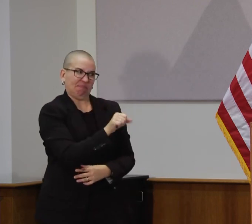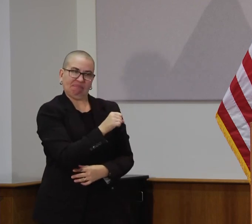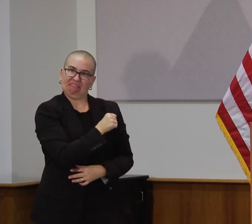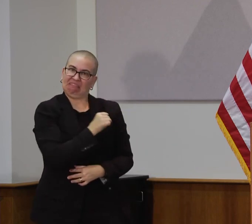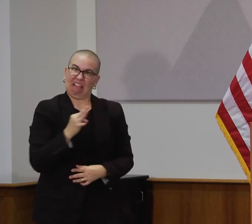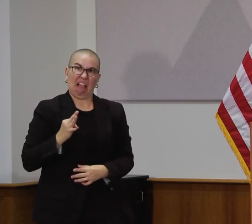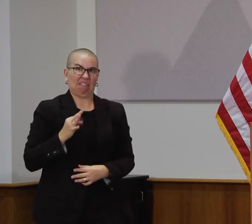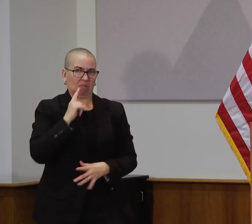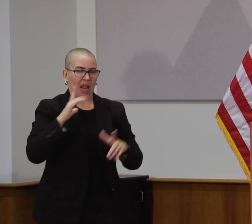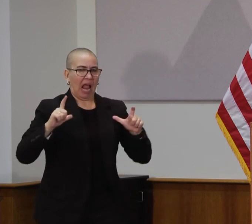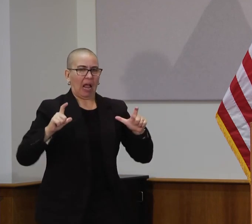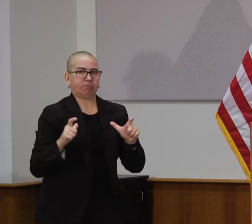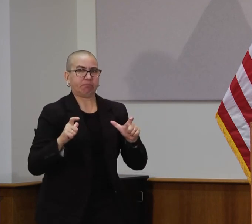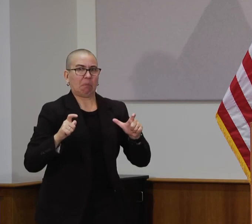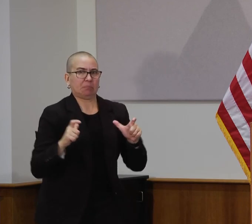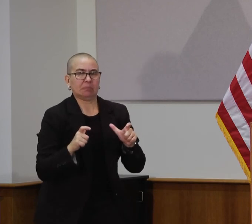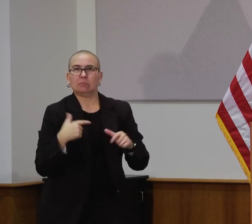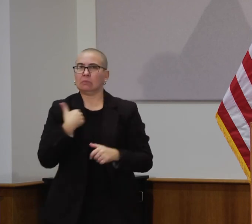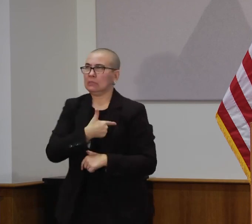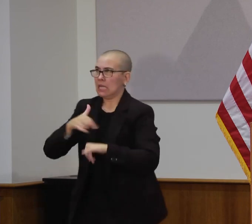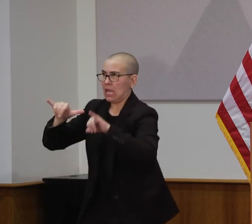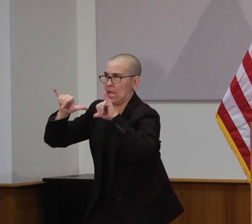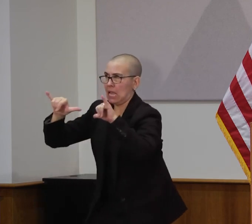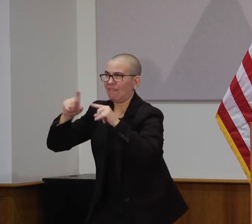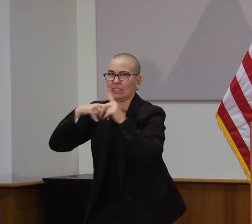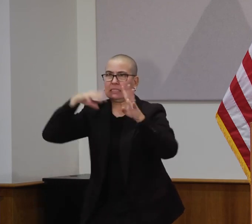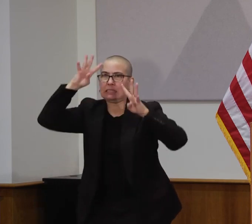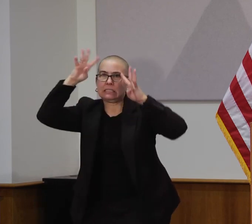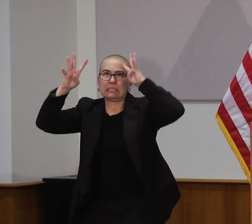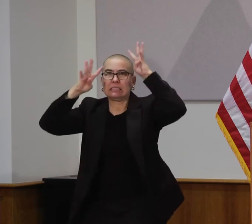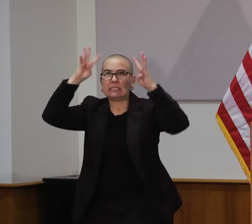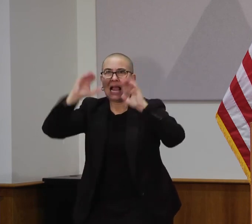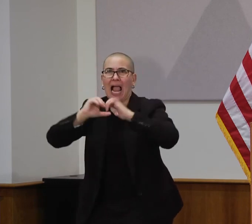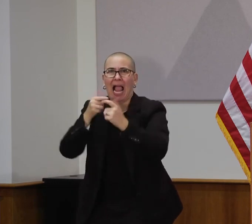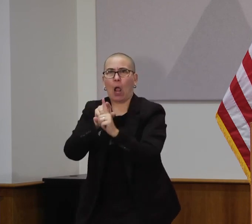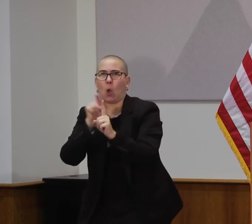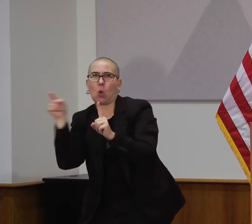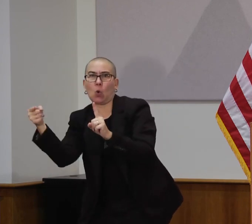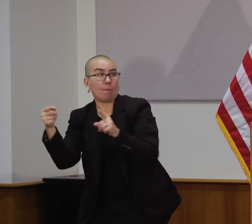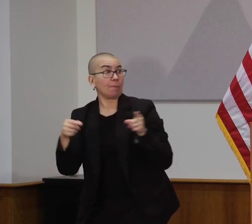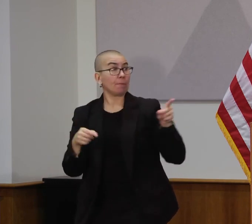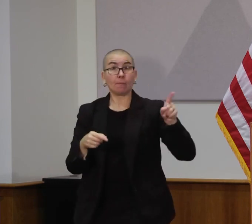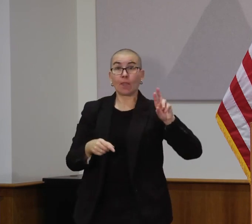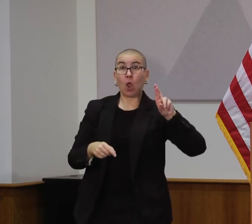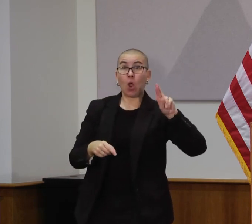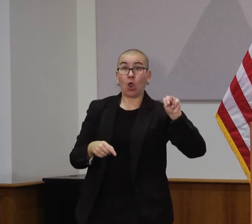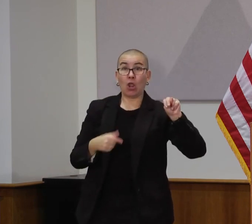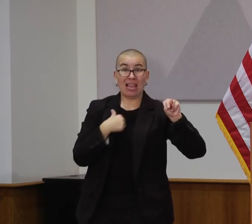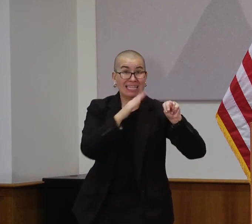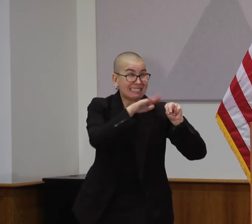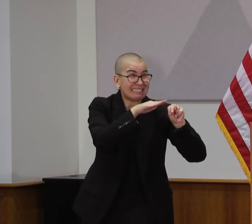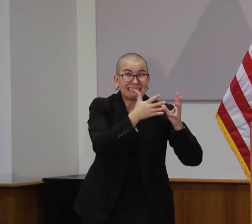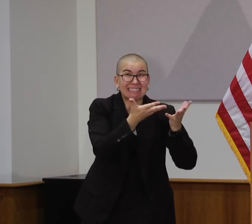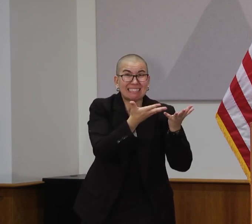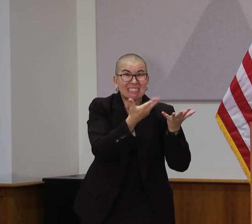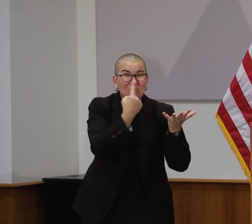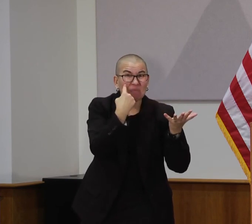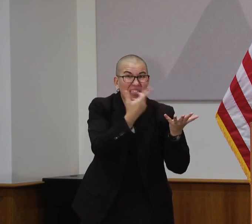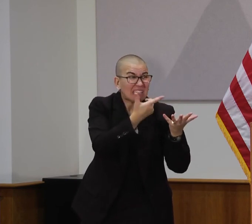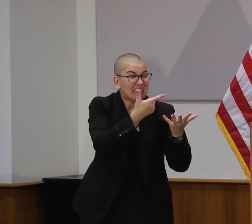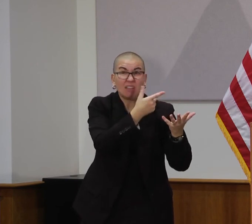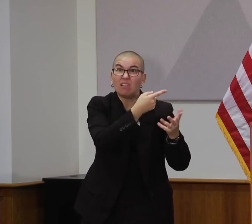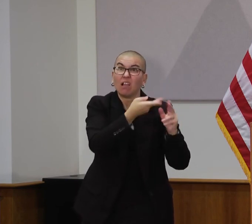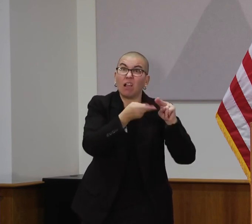now. We want to make sure, and again, I think as you heard from an RN, we're asking and putting folks in